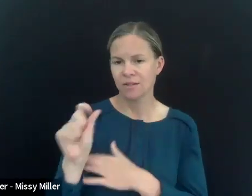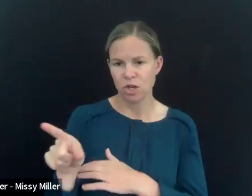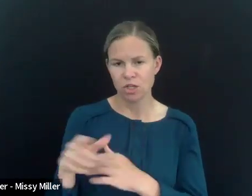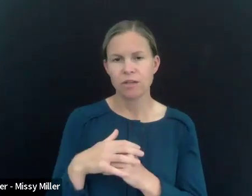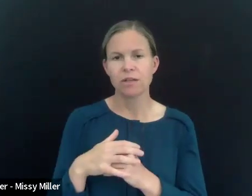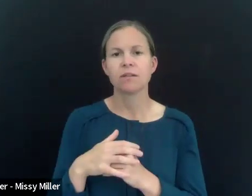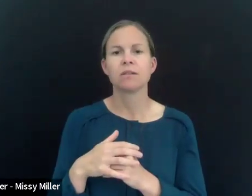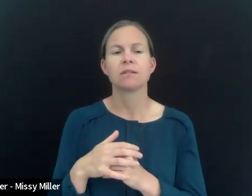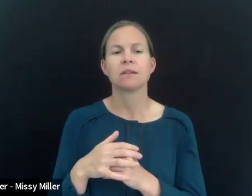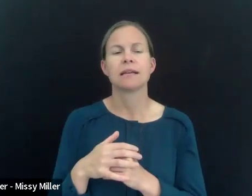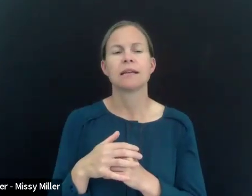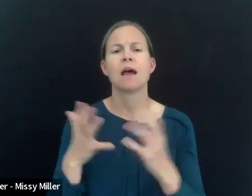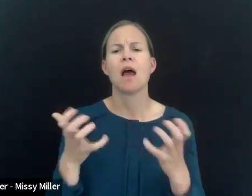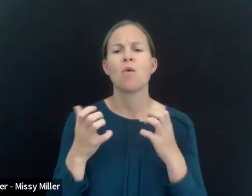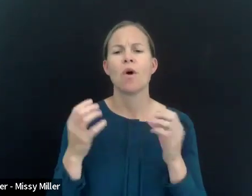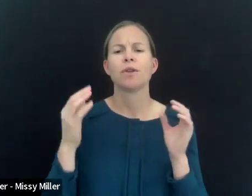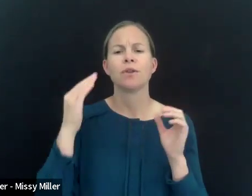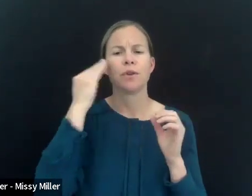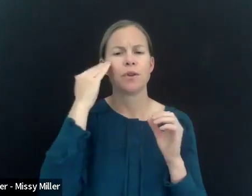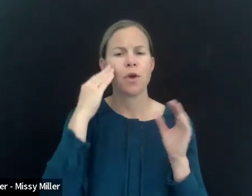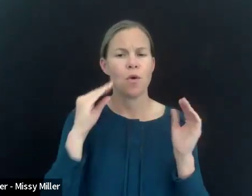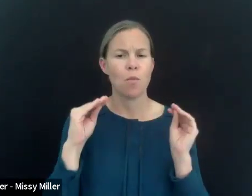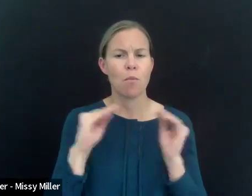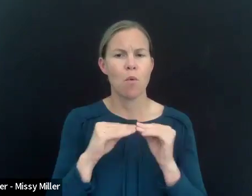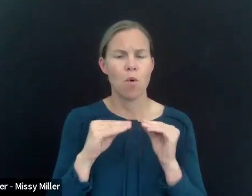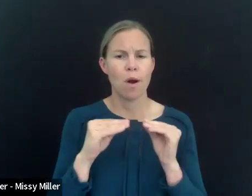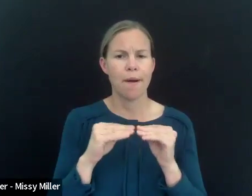to know more. What are some of